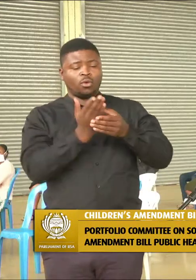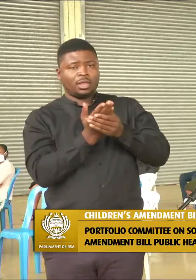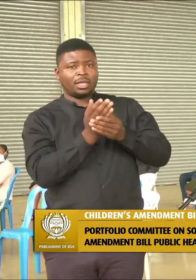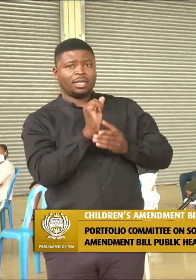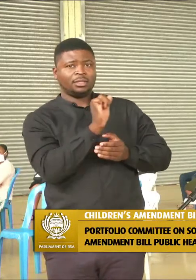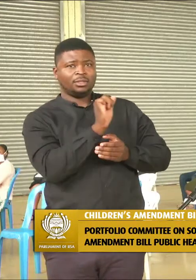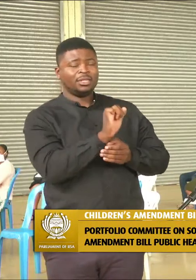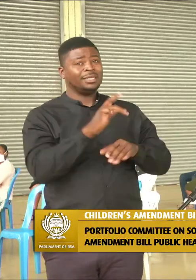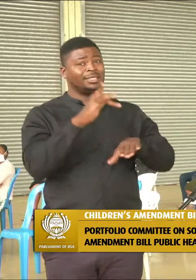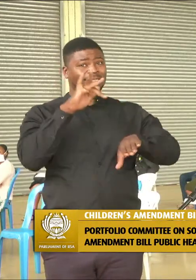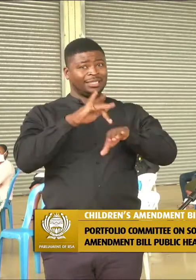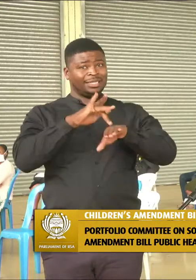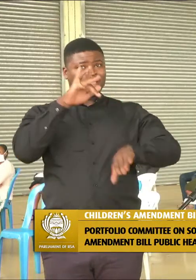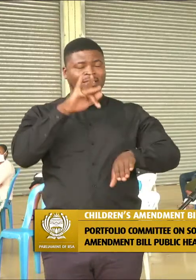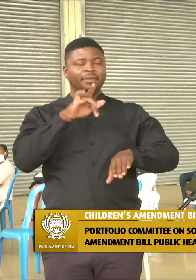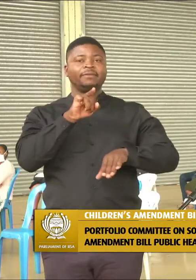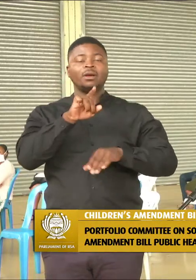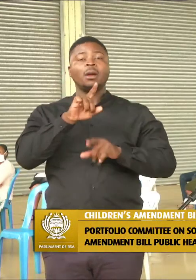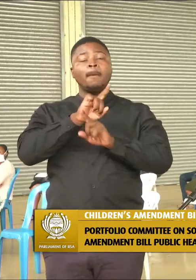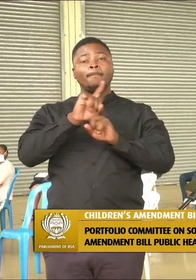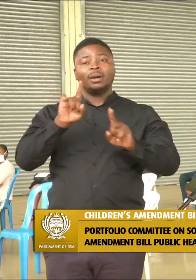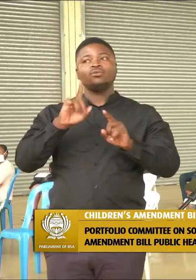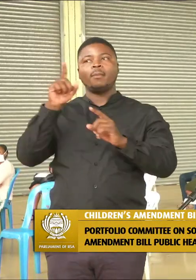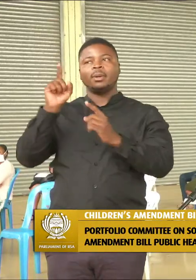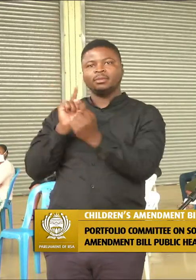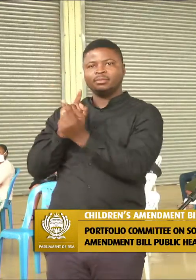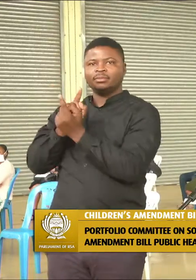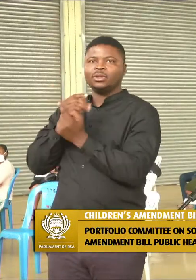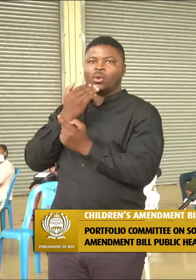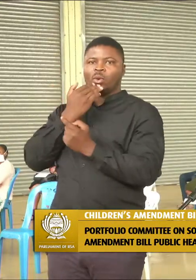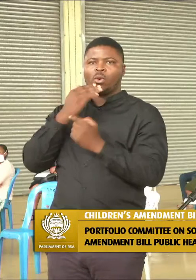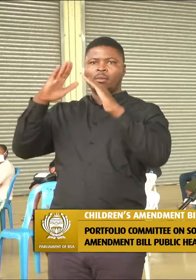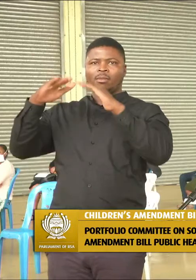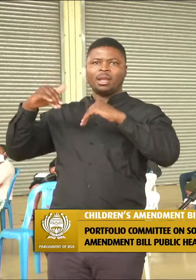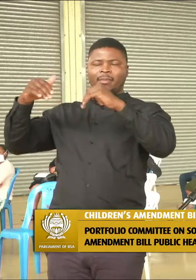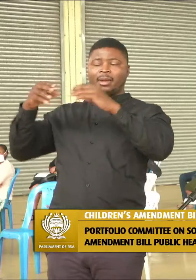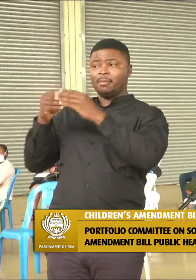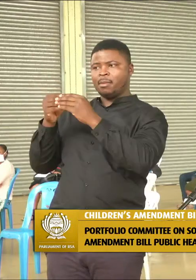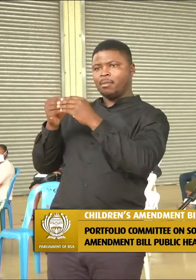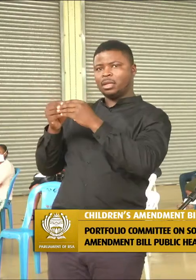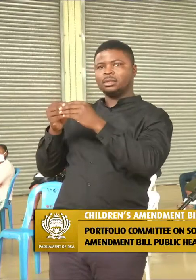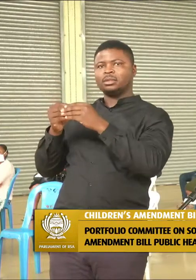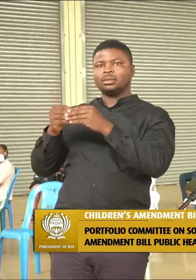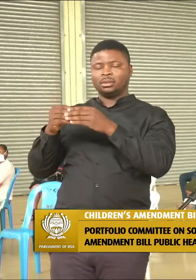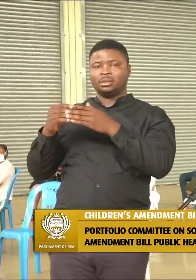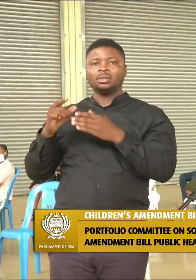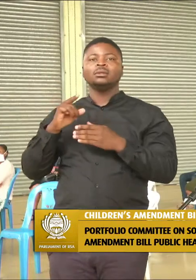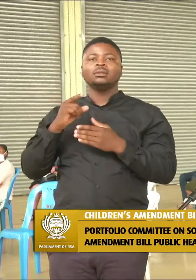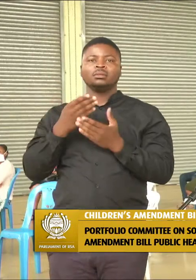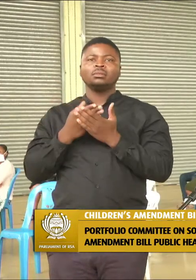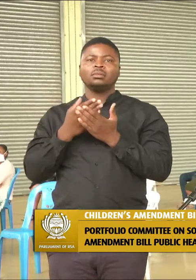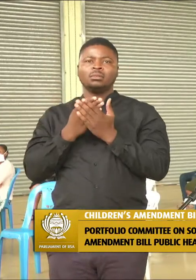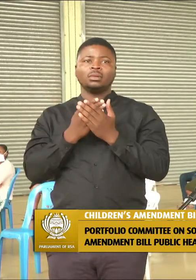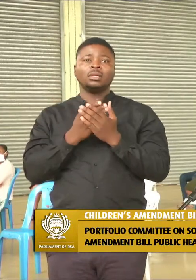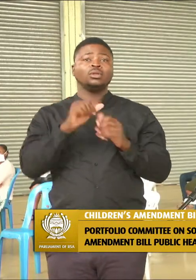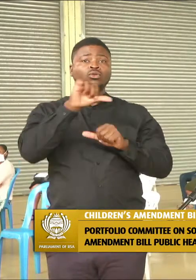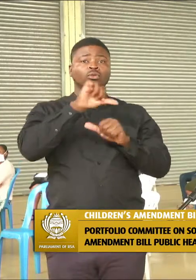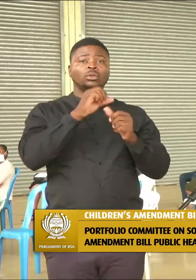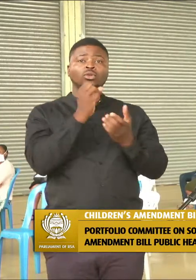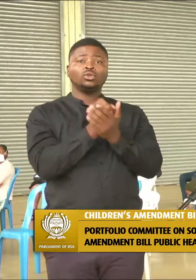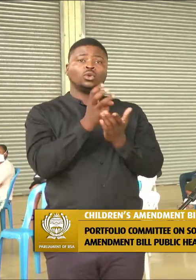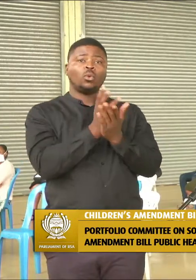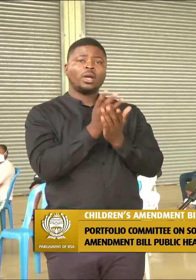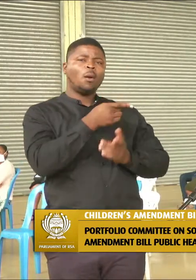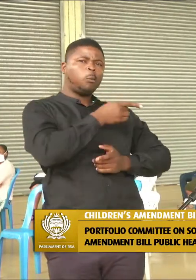also very sensitive because it deals with yourself. And those social workers that